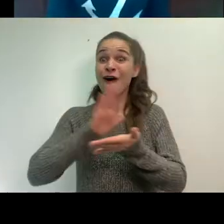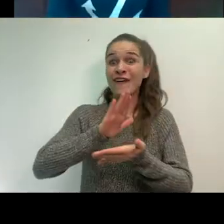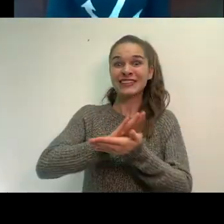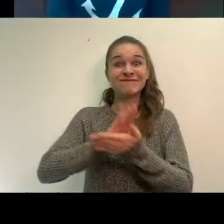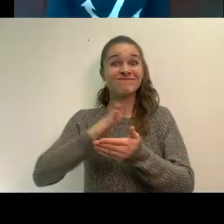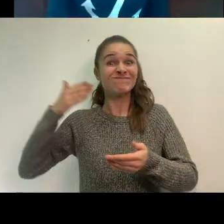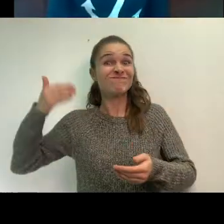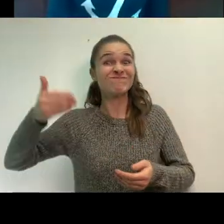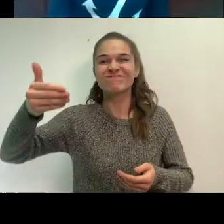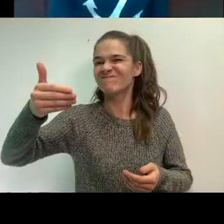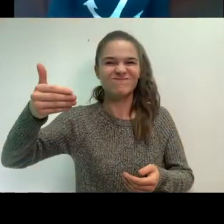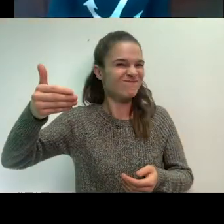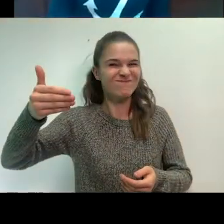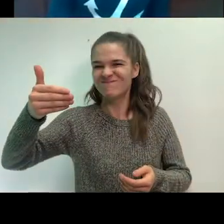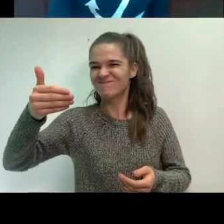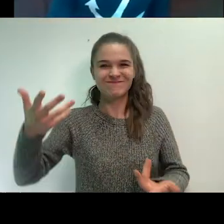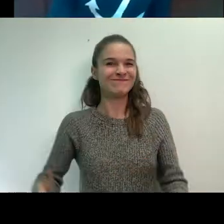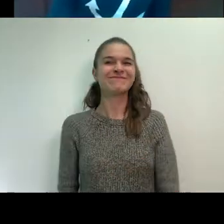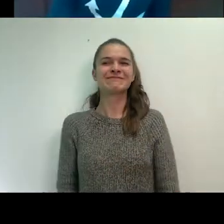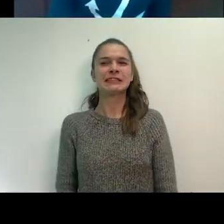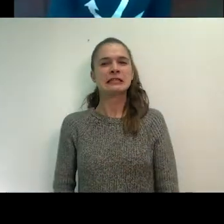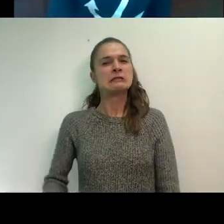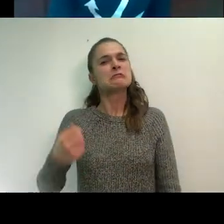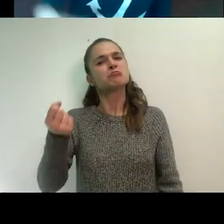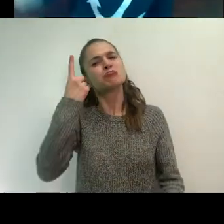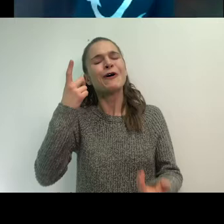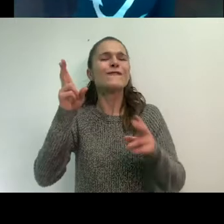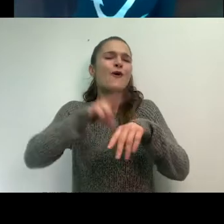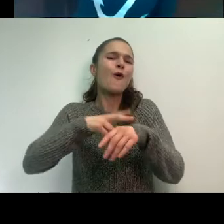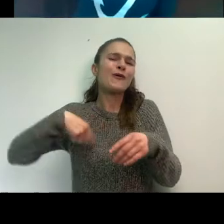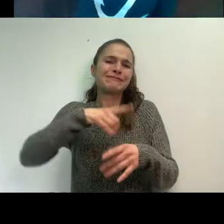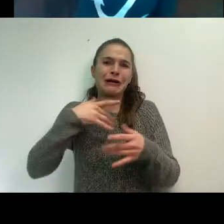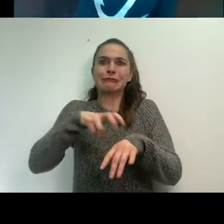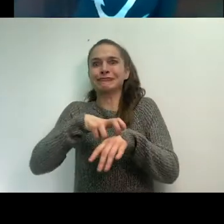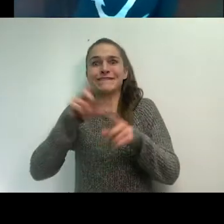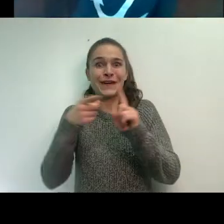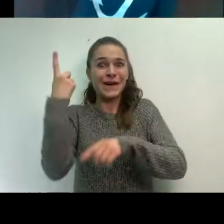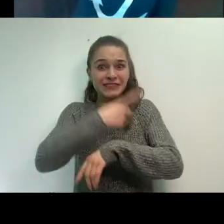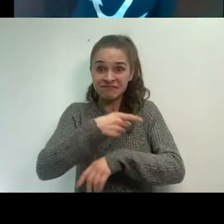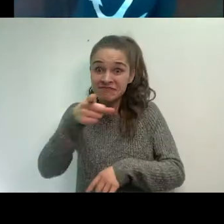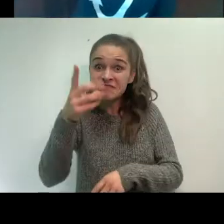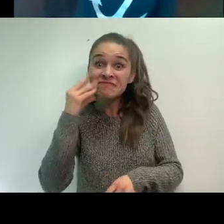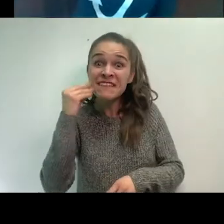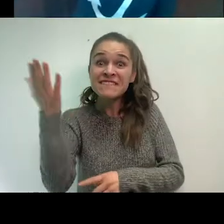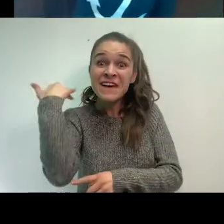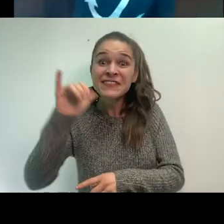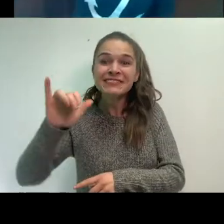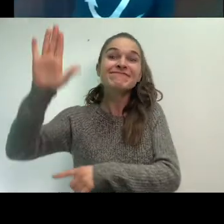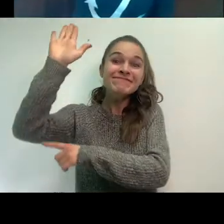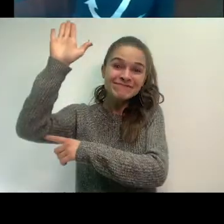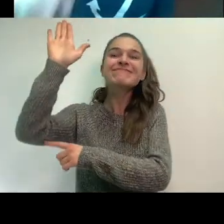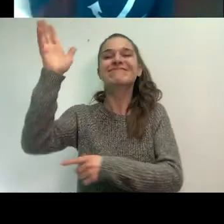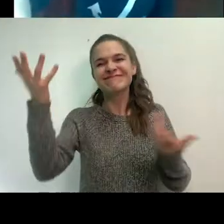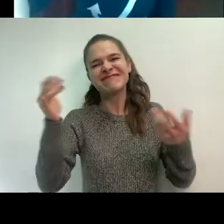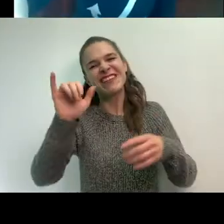Well, that's understandable. I'm always nervous on the first day of school. Hands up if you get nervous on the first day of school. I think that's